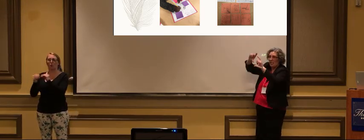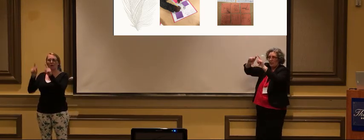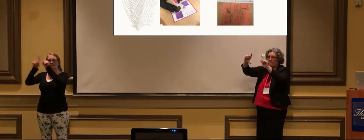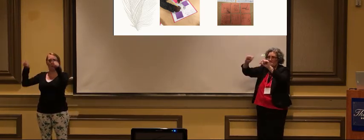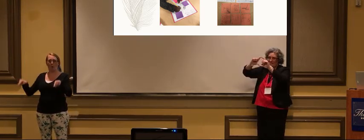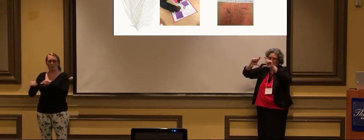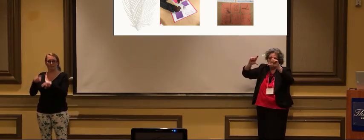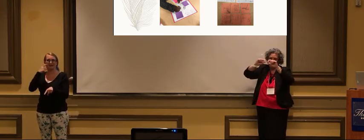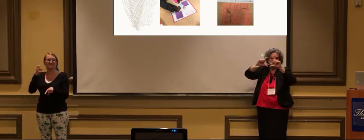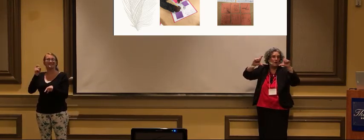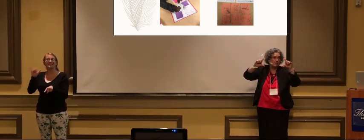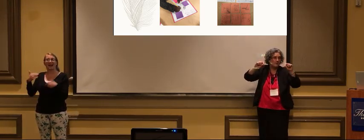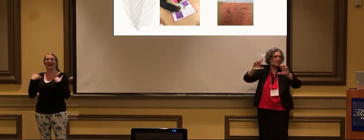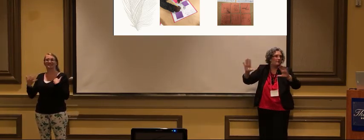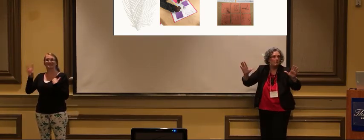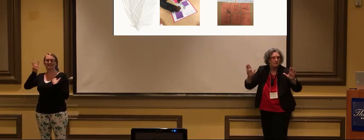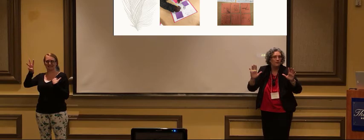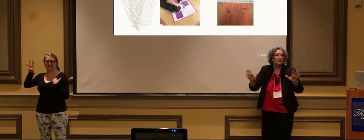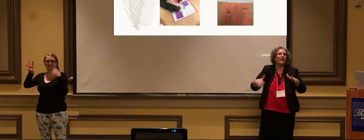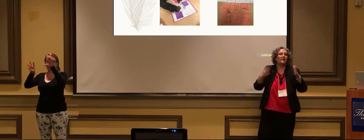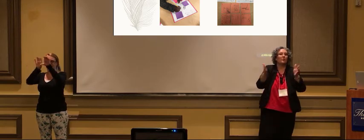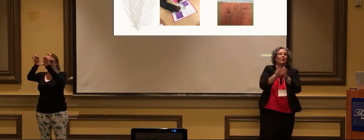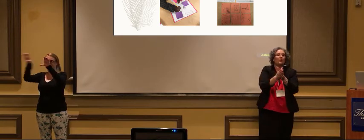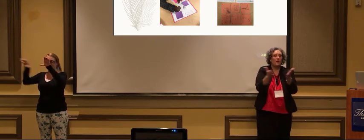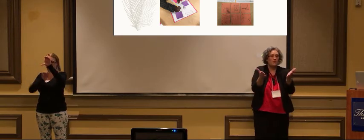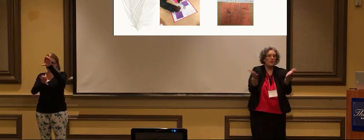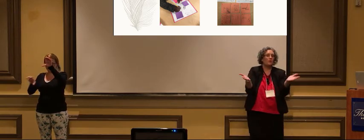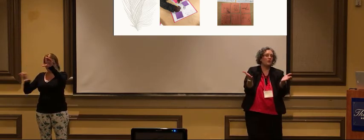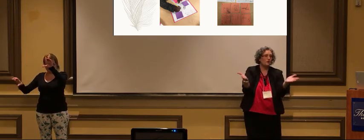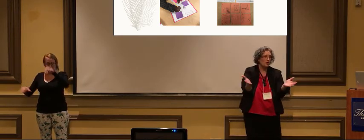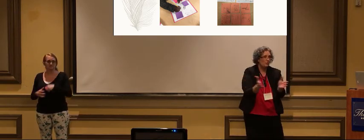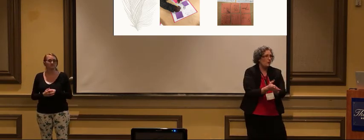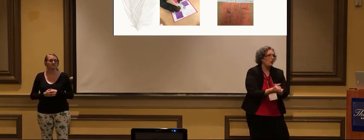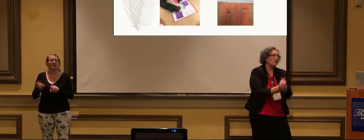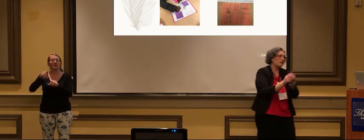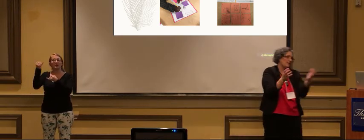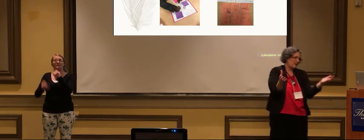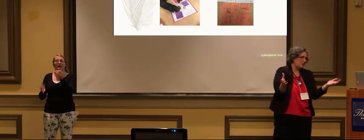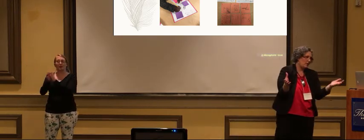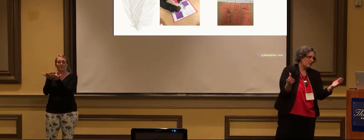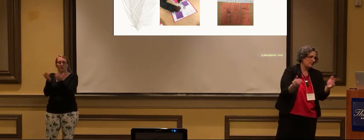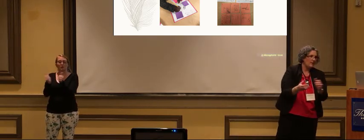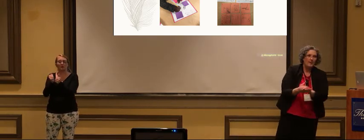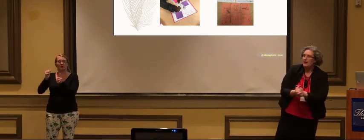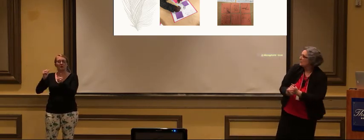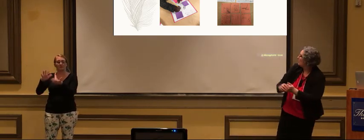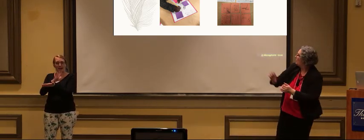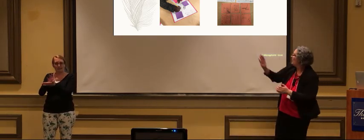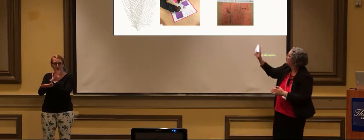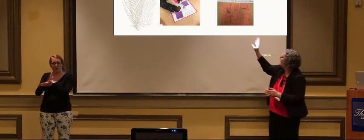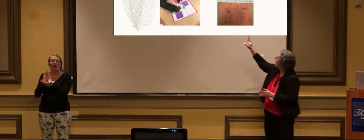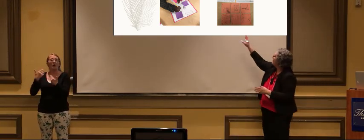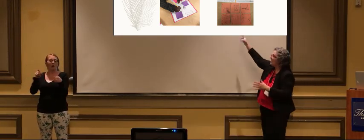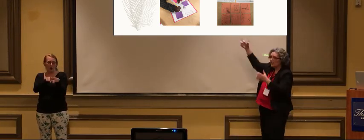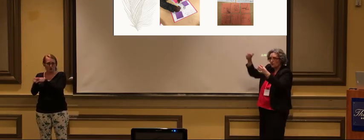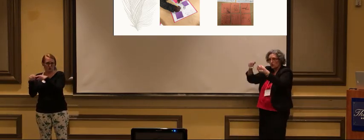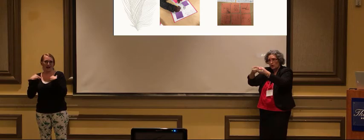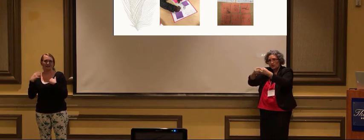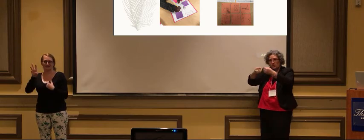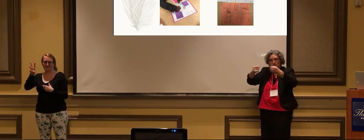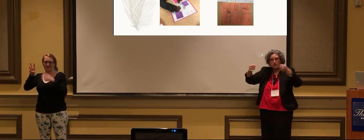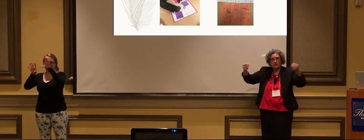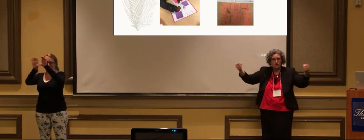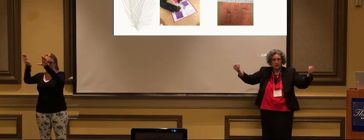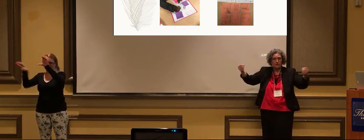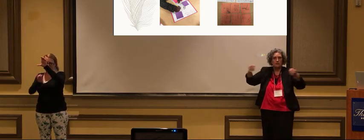six little frames. The final book that we make with construction paper also has 6 frames. So once they've taken their